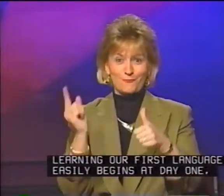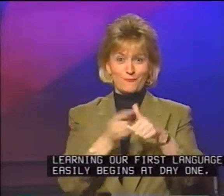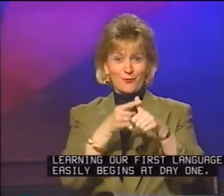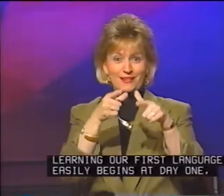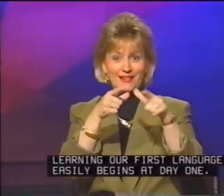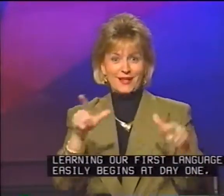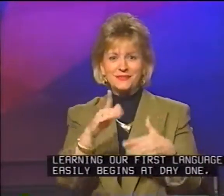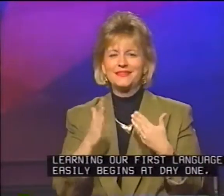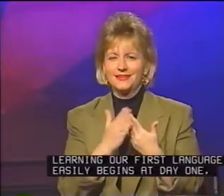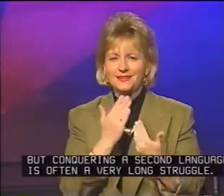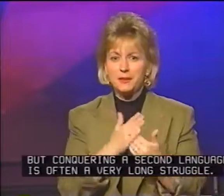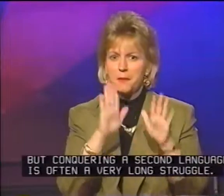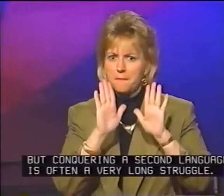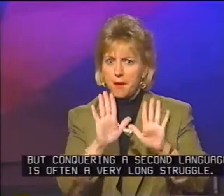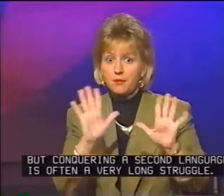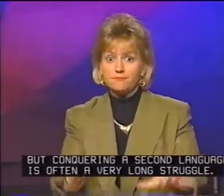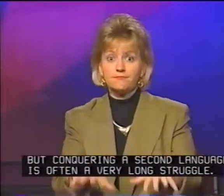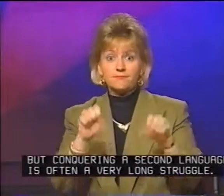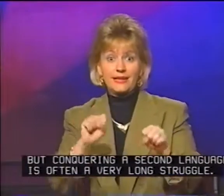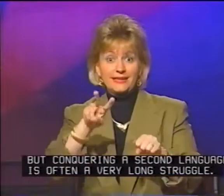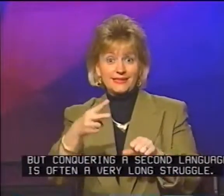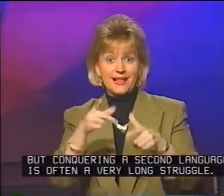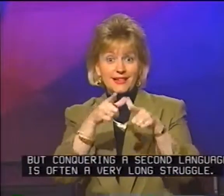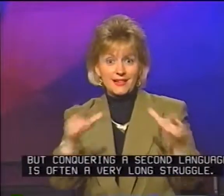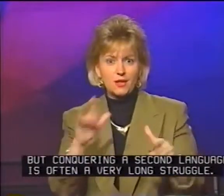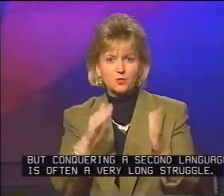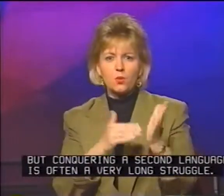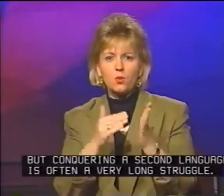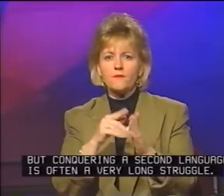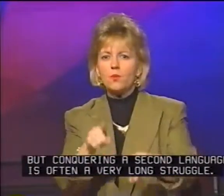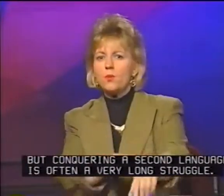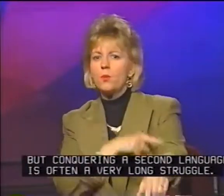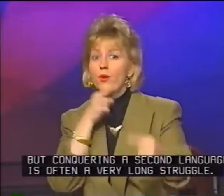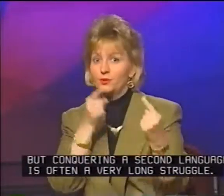at day one, but conquering a second language is often a very long struggle.